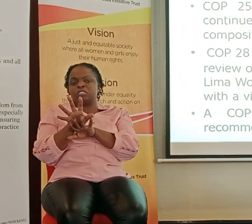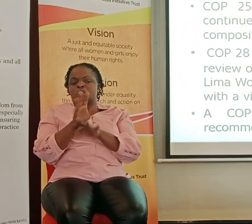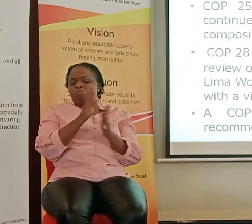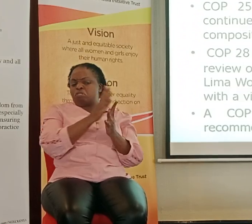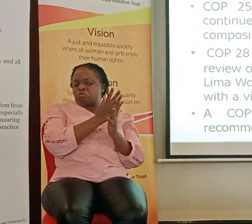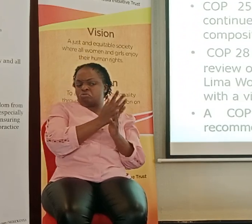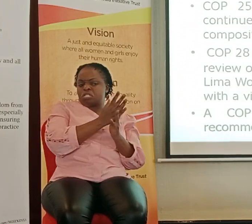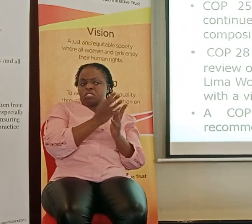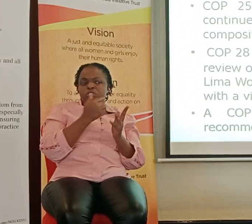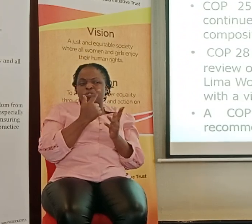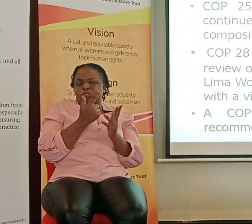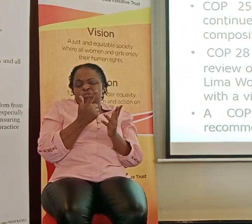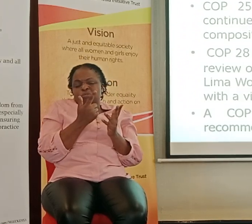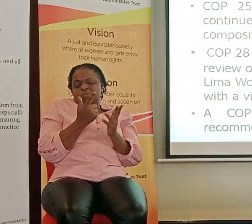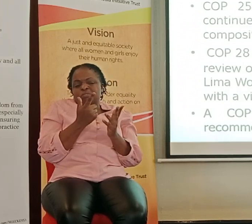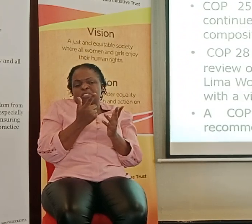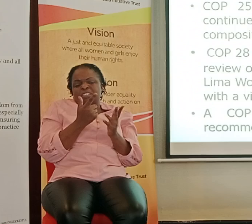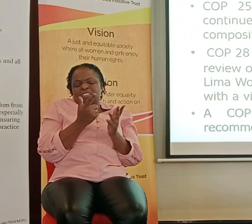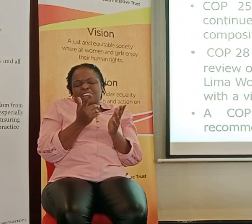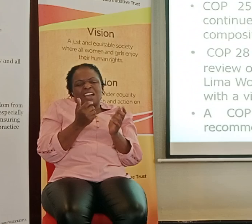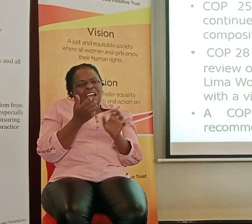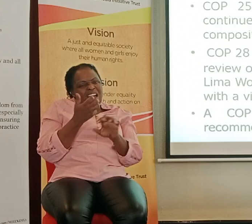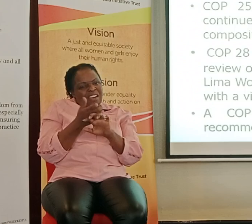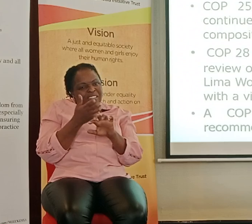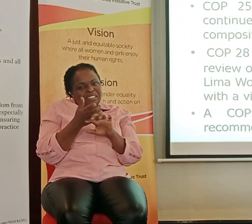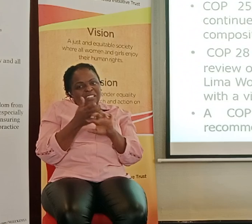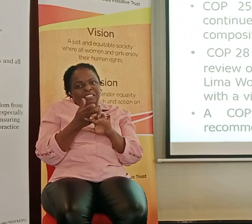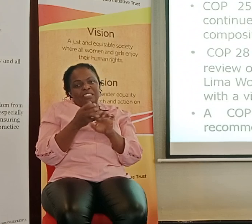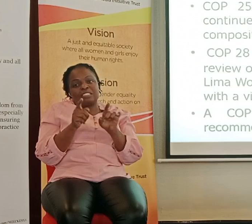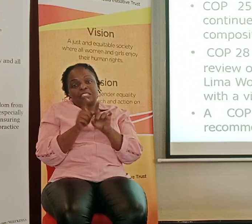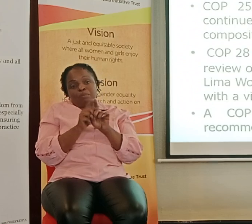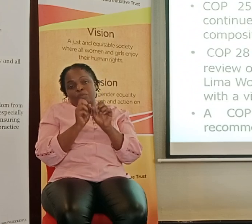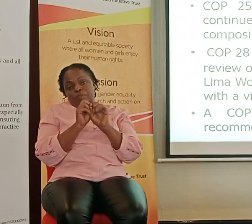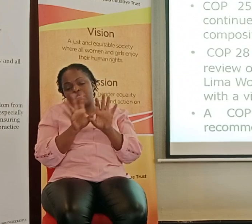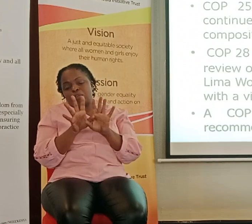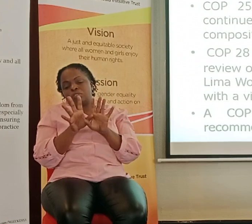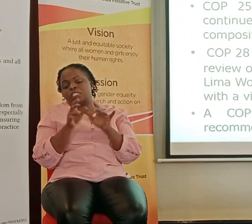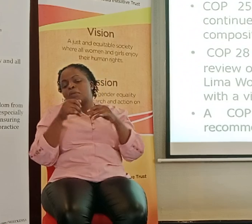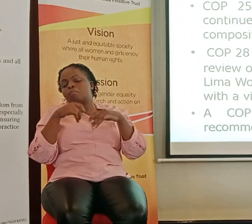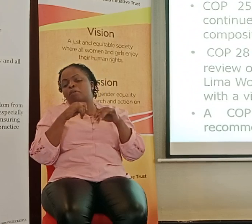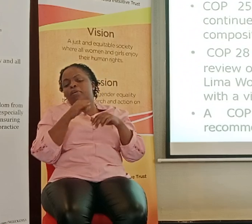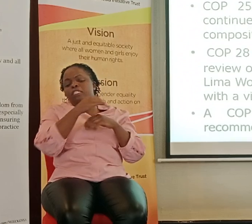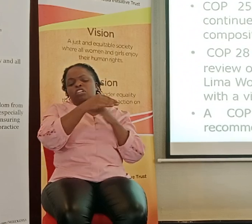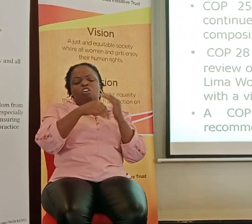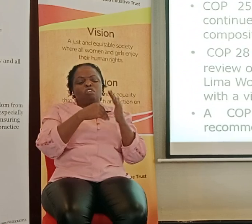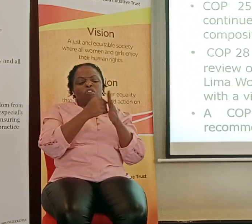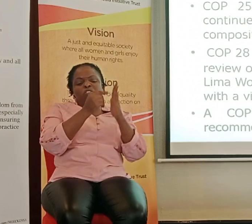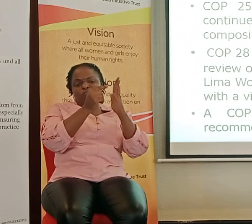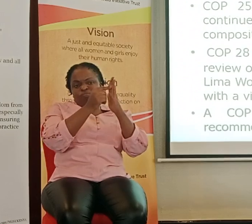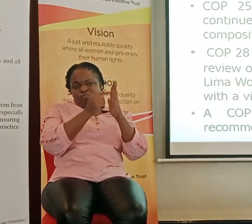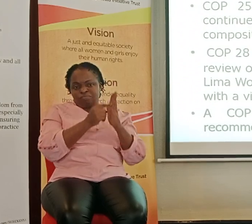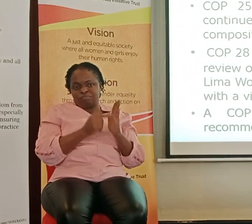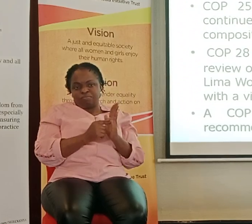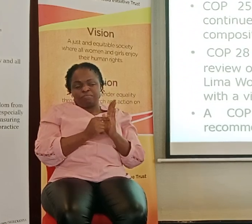So it was really tight, even without having implemented all the